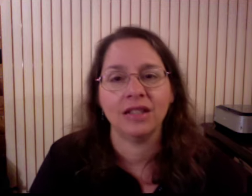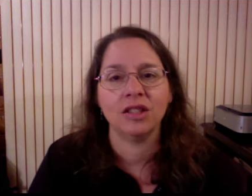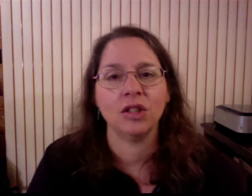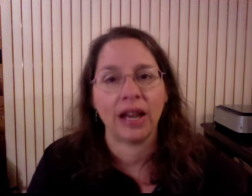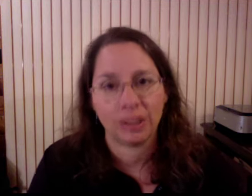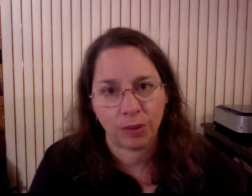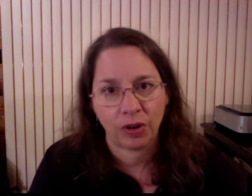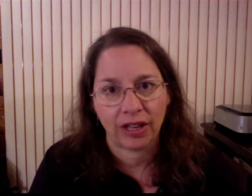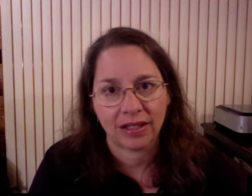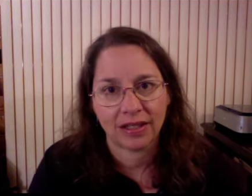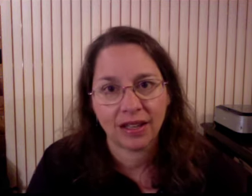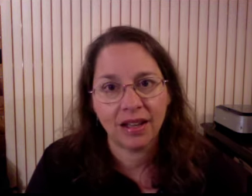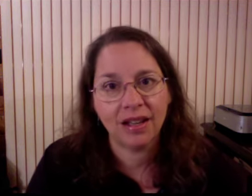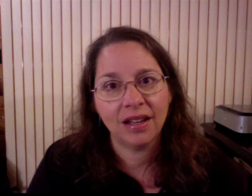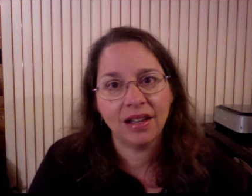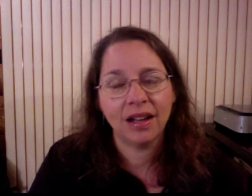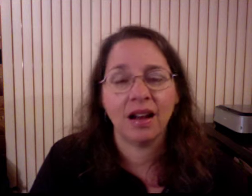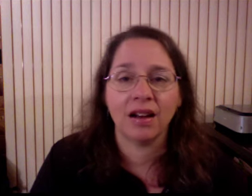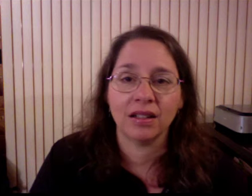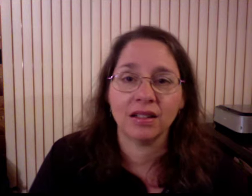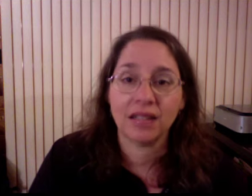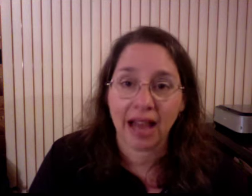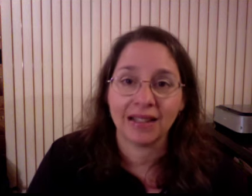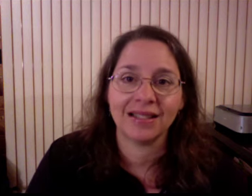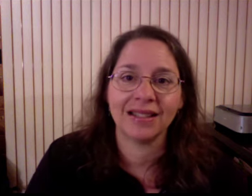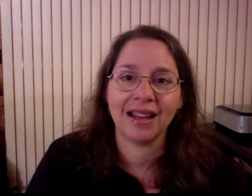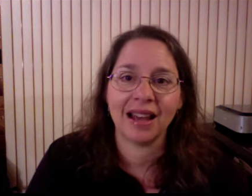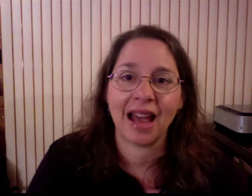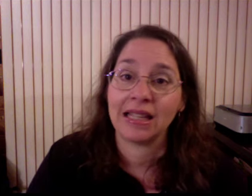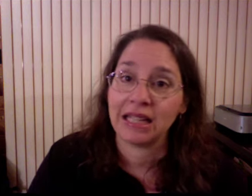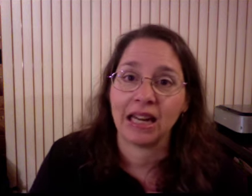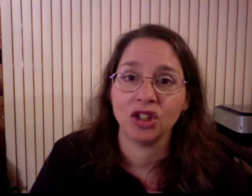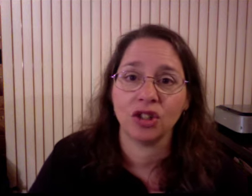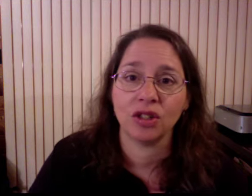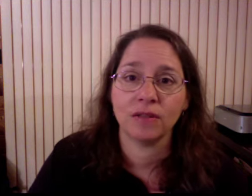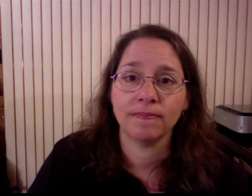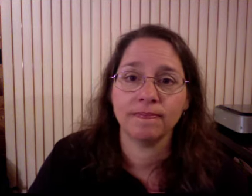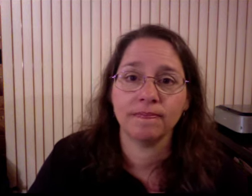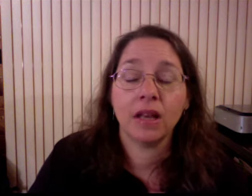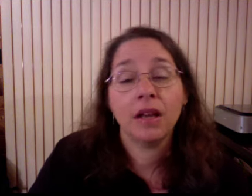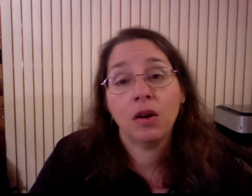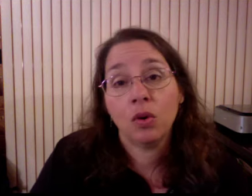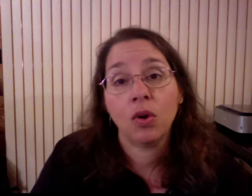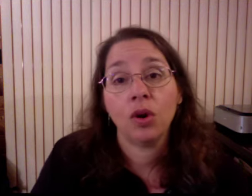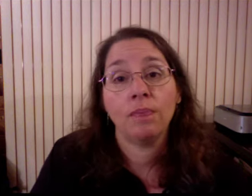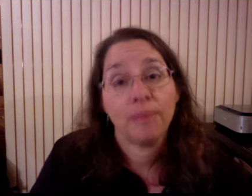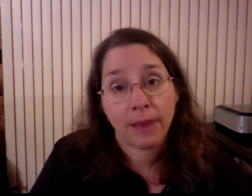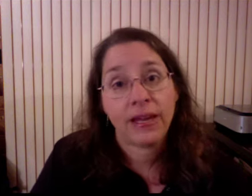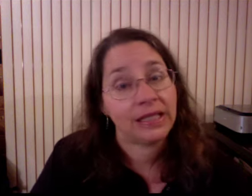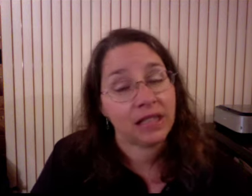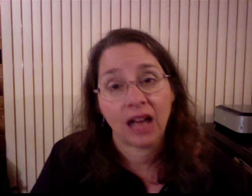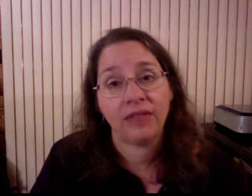to experience sex as teenagers. Or maybe it's not even